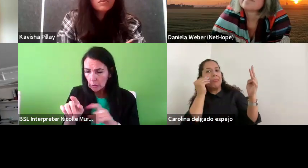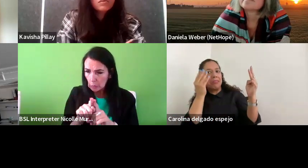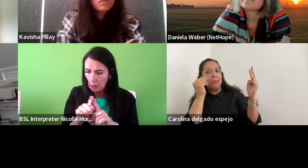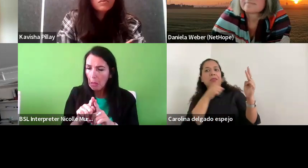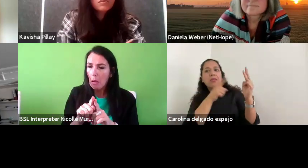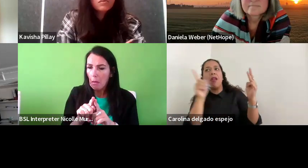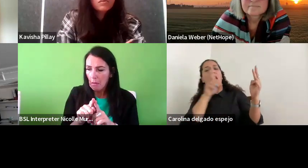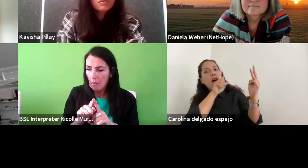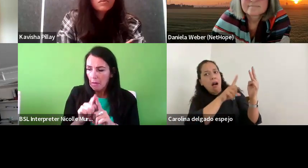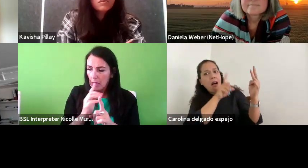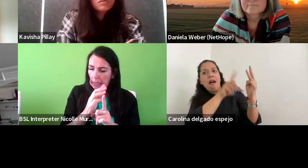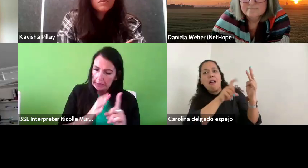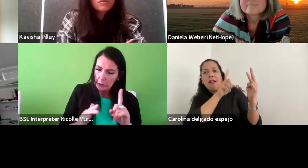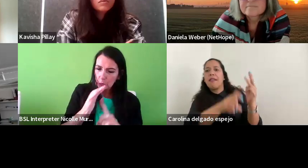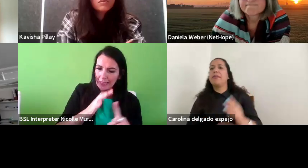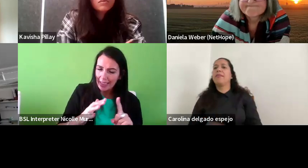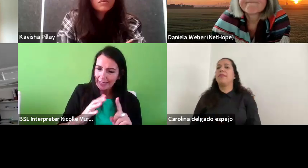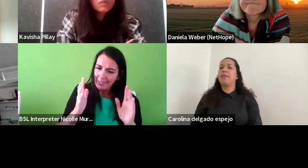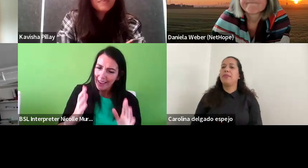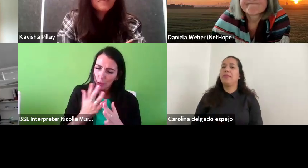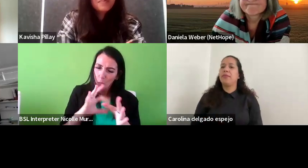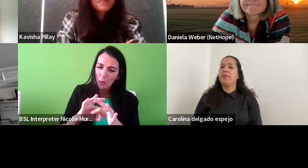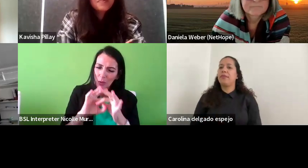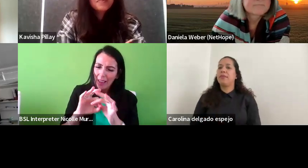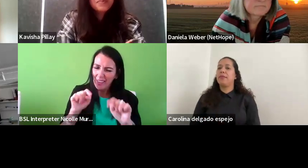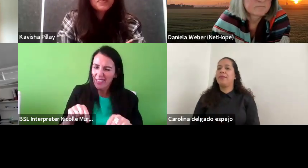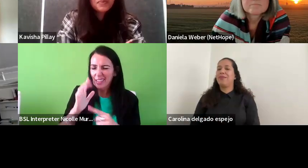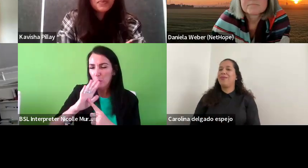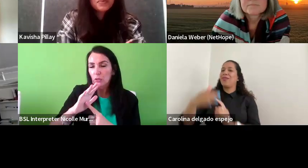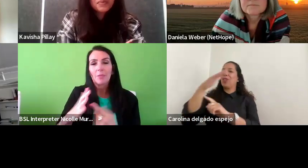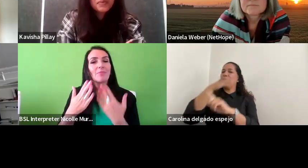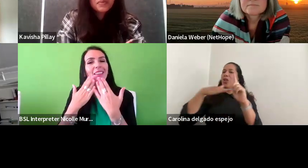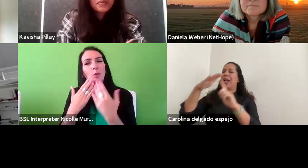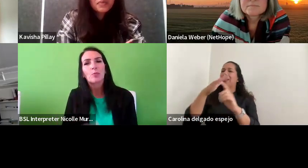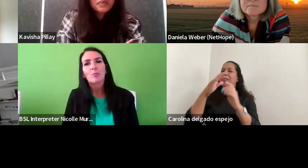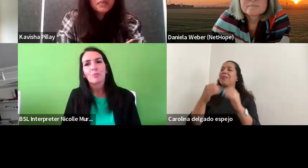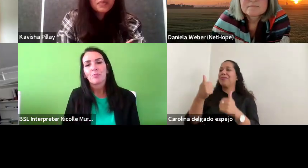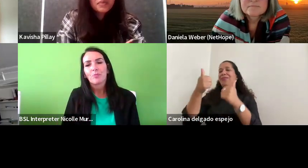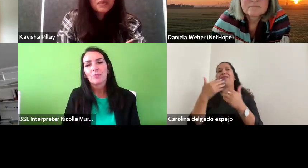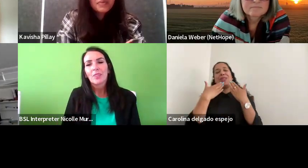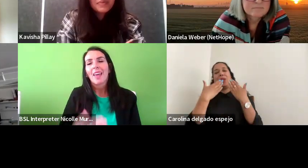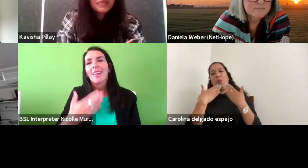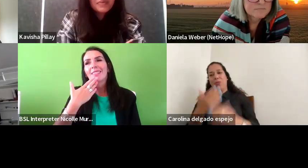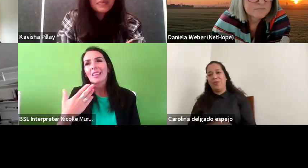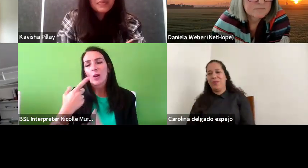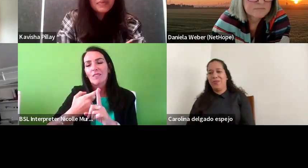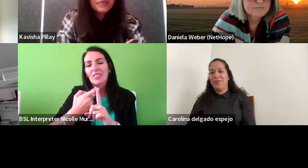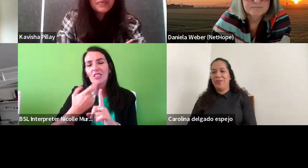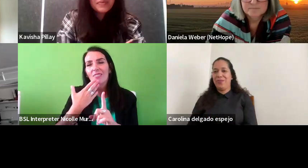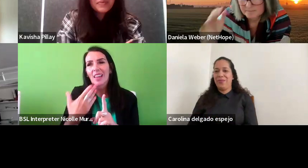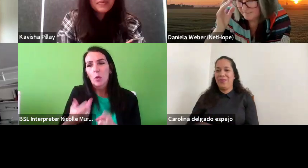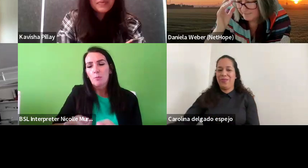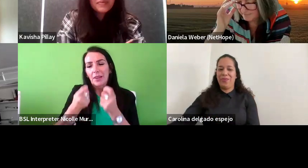shows how as civil society organizations we need to work together on this. Thank you so much. I mean, thank you, Kavisha, for just bringing up